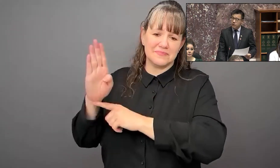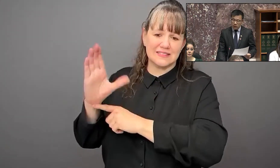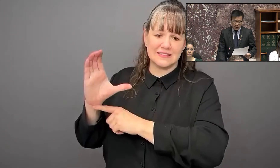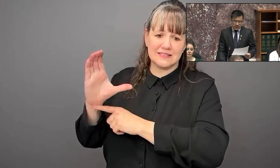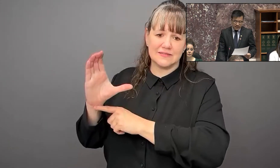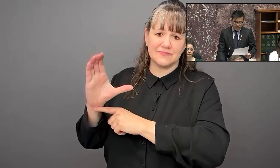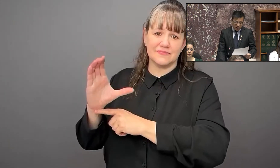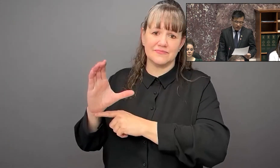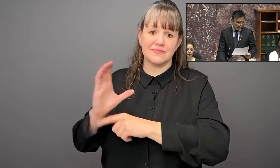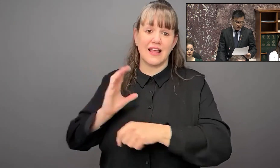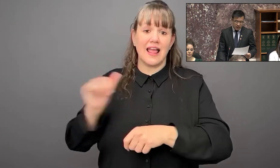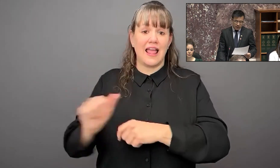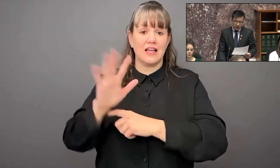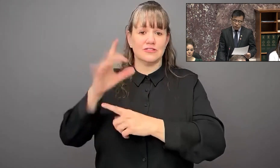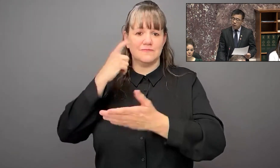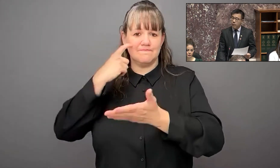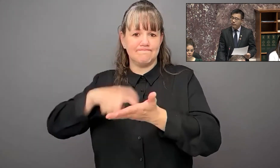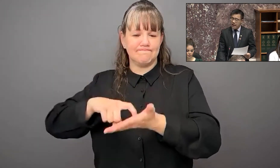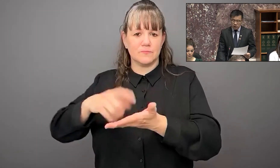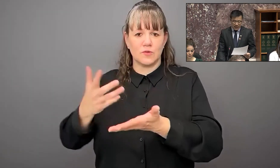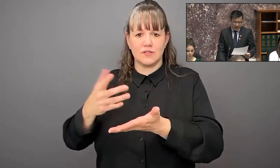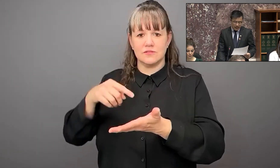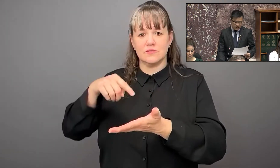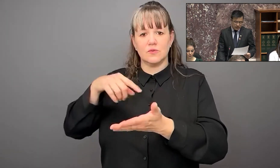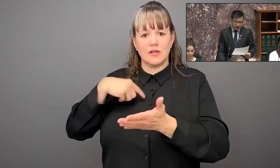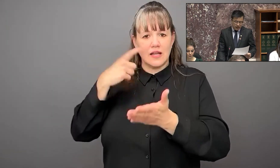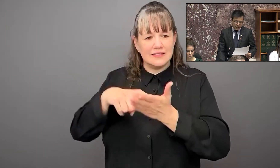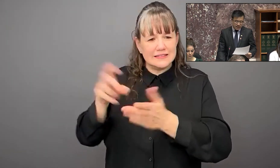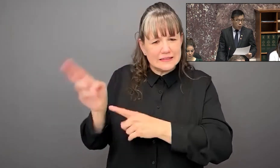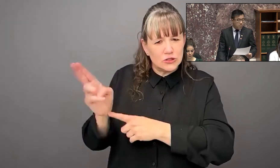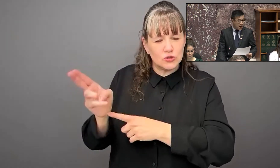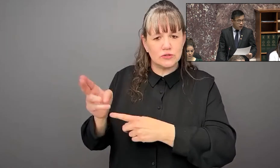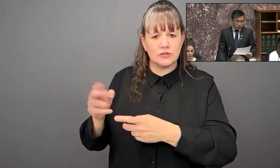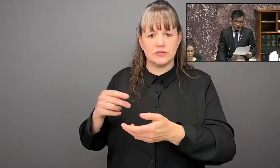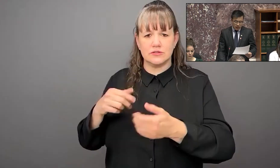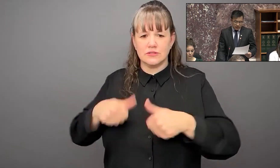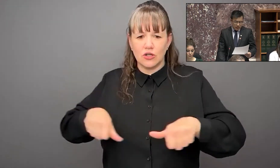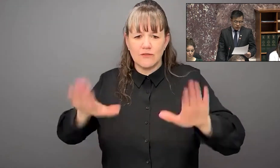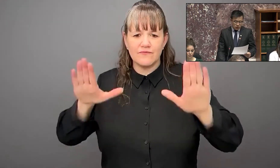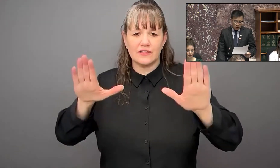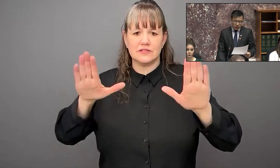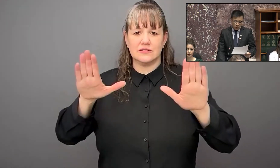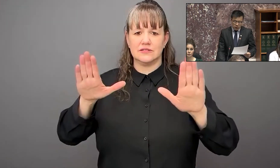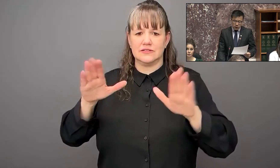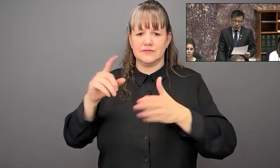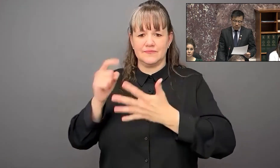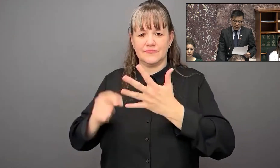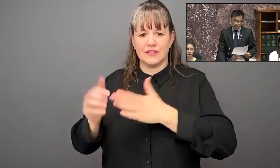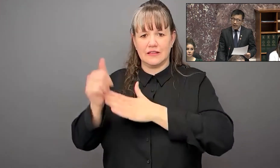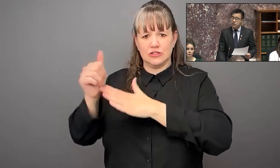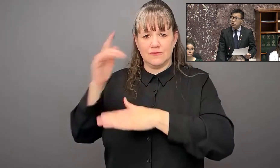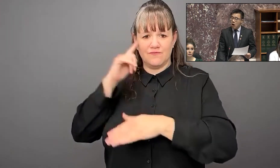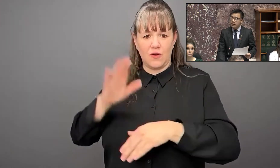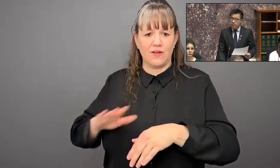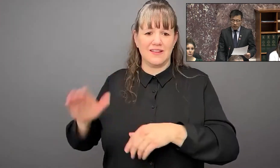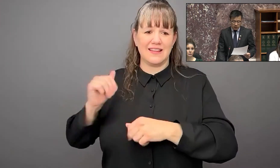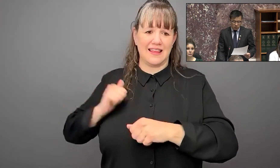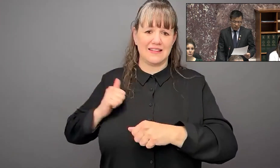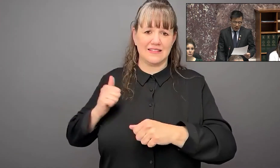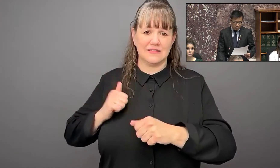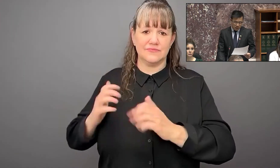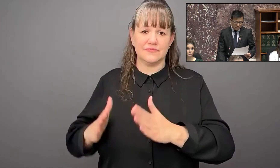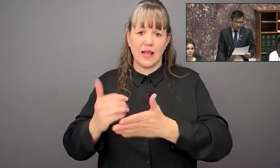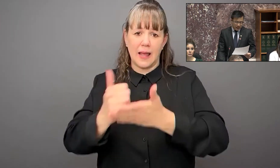of history, sacrifices, and leadership of Asian Canadians. It's a reminder that the story of British Columbia is not